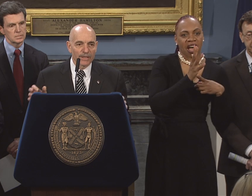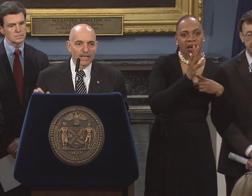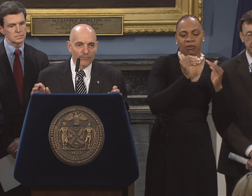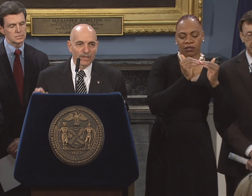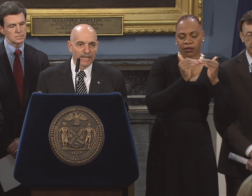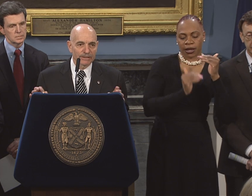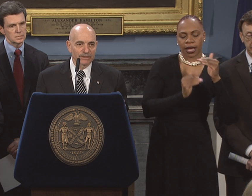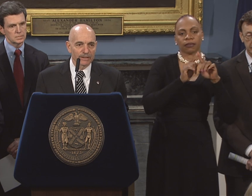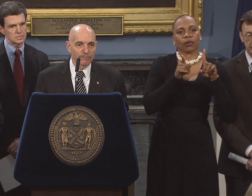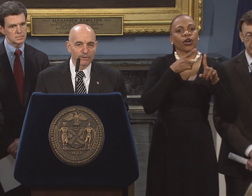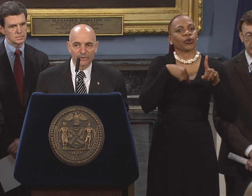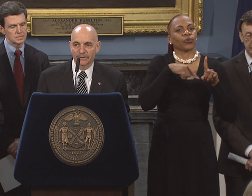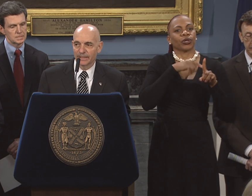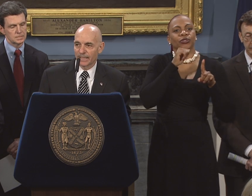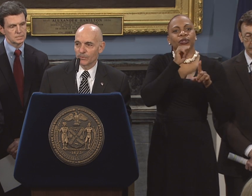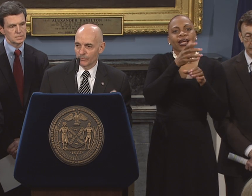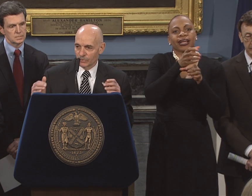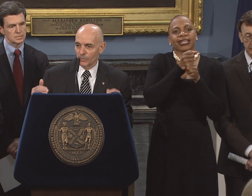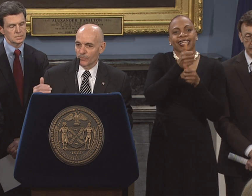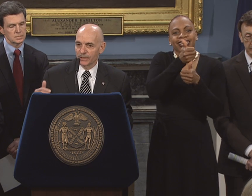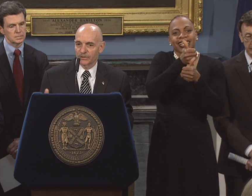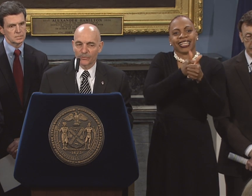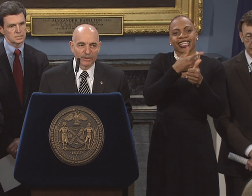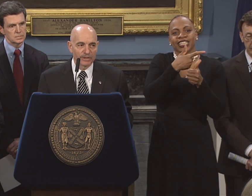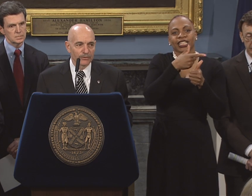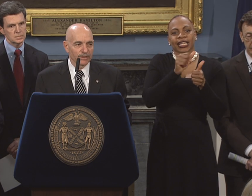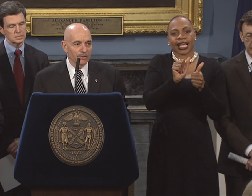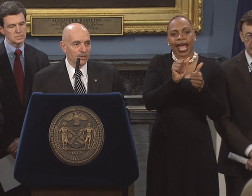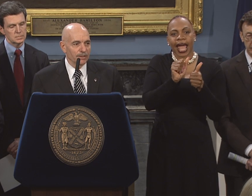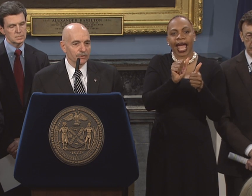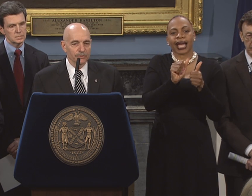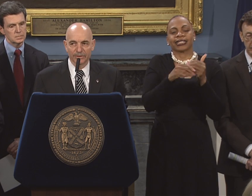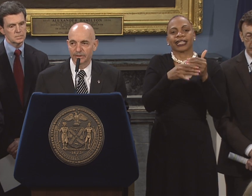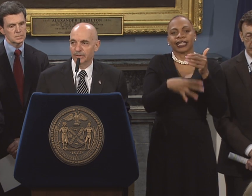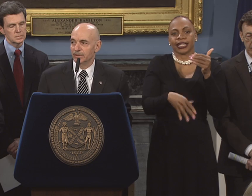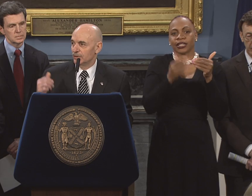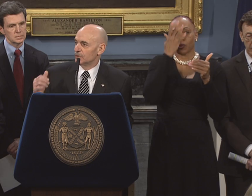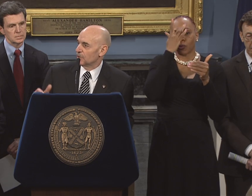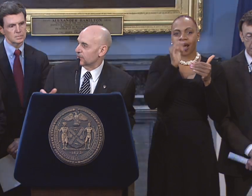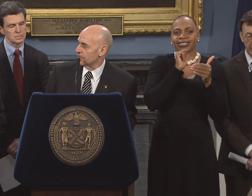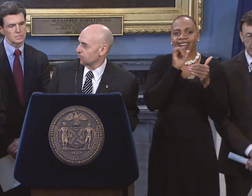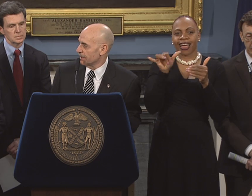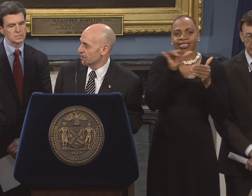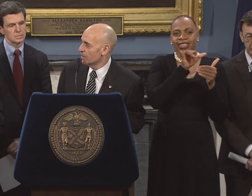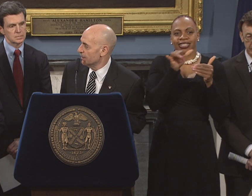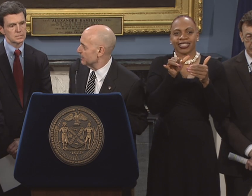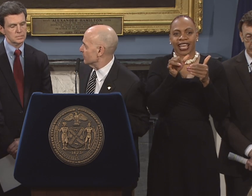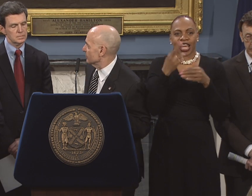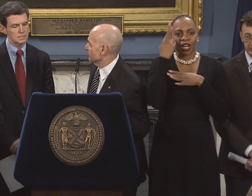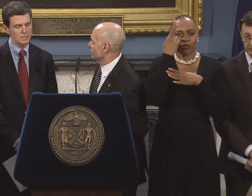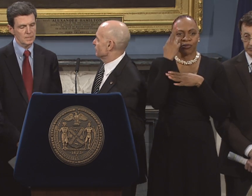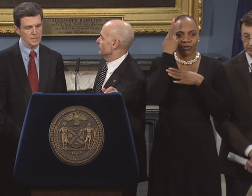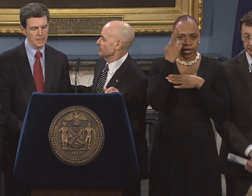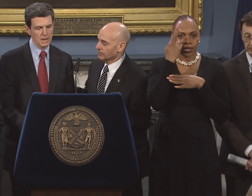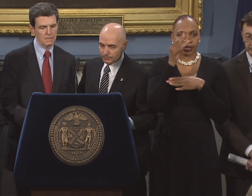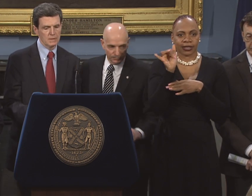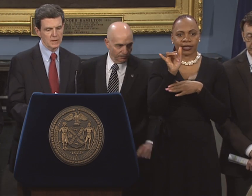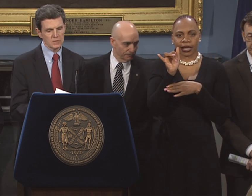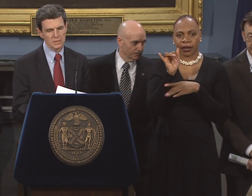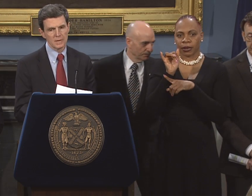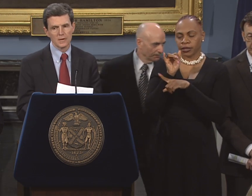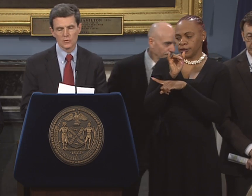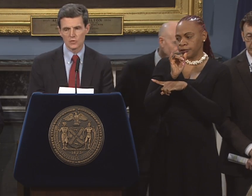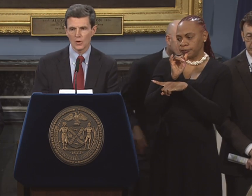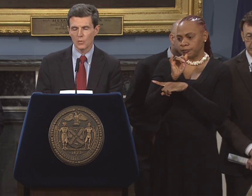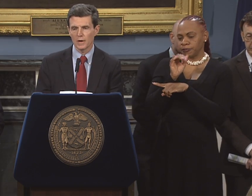we don't get every gas leak because don't rise to the criterion that Con Ed uses, and John can explain the Con Ed.